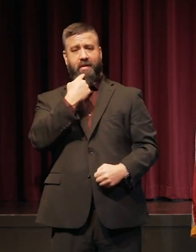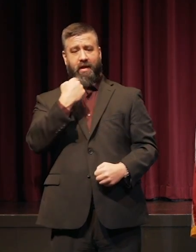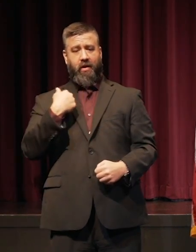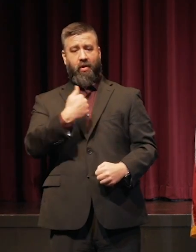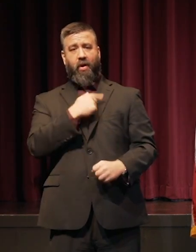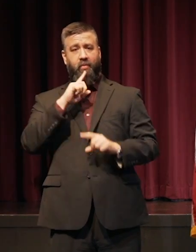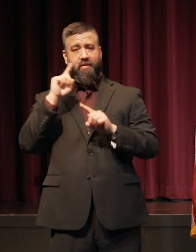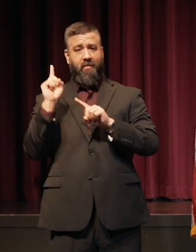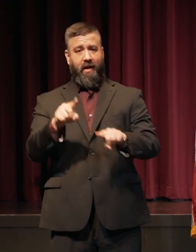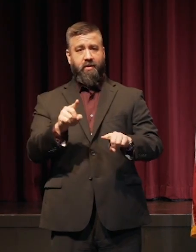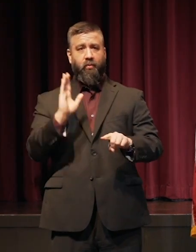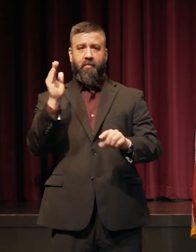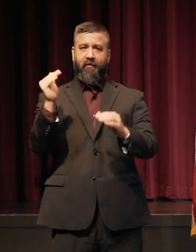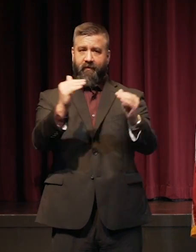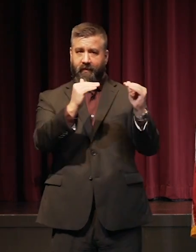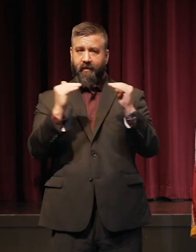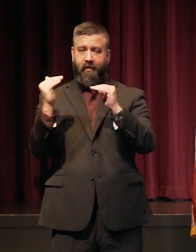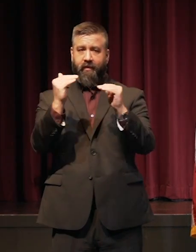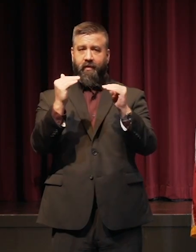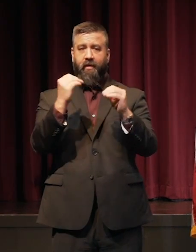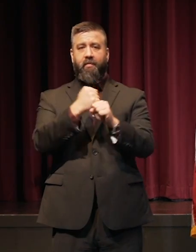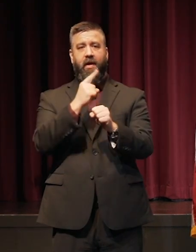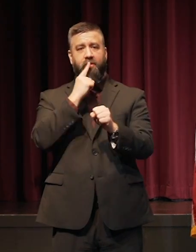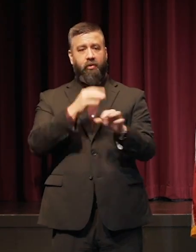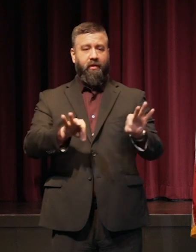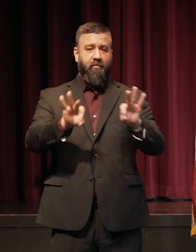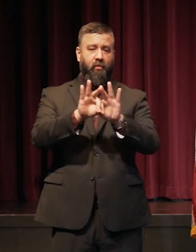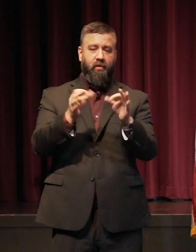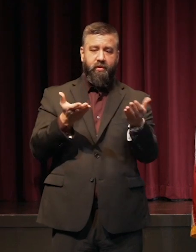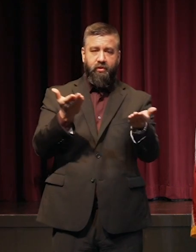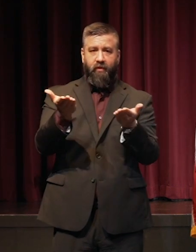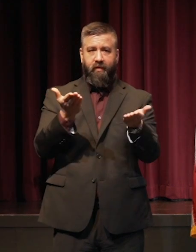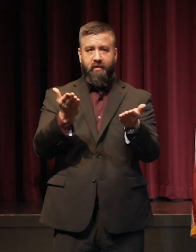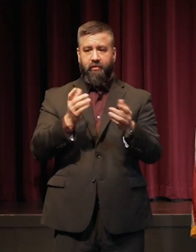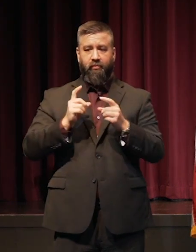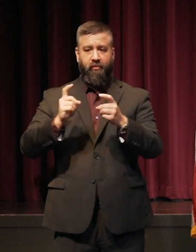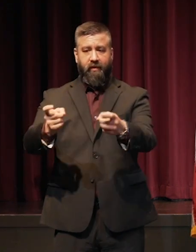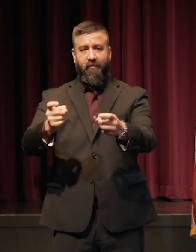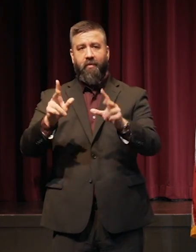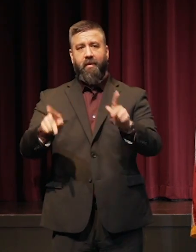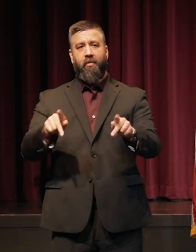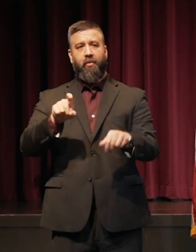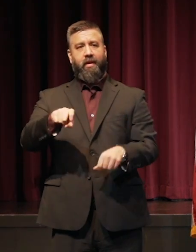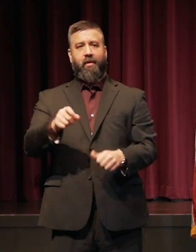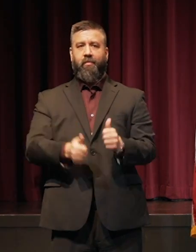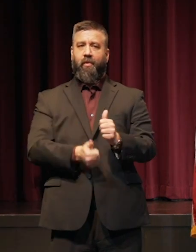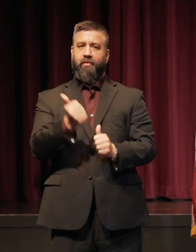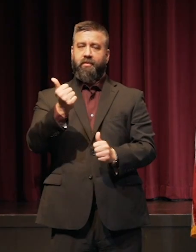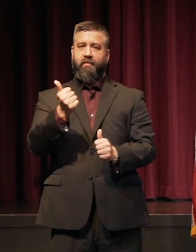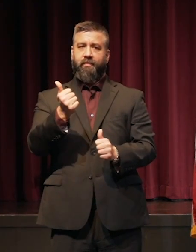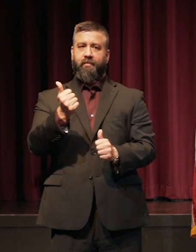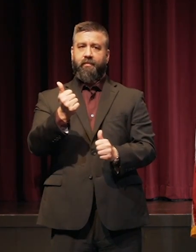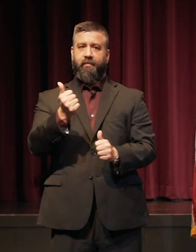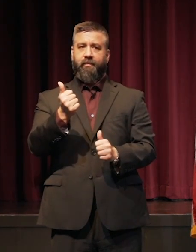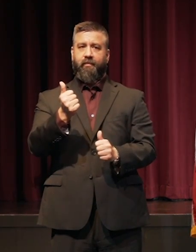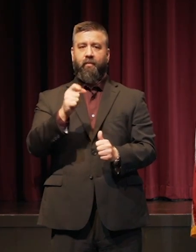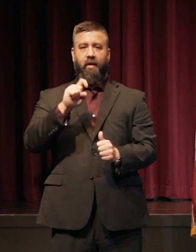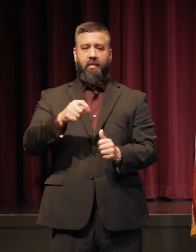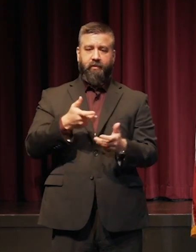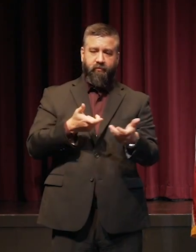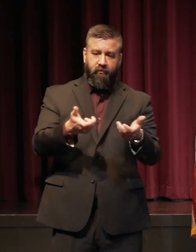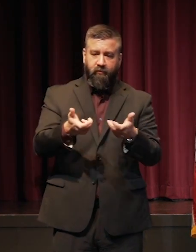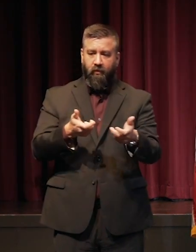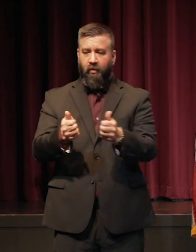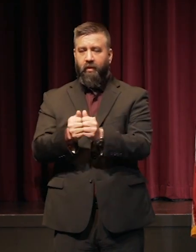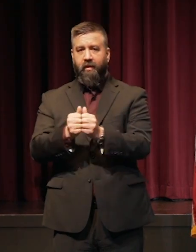be in an equitable manner, getting vital services and resources to those who need them the most. We must engage in communities